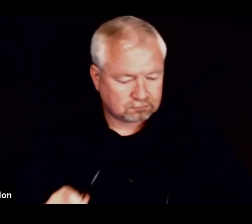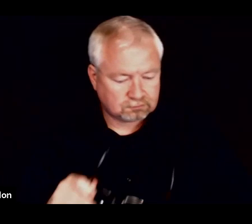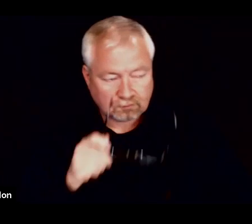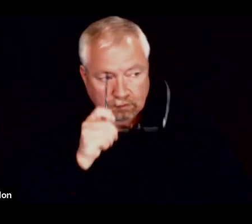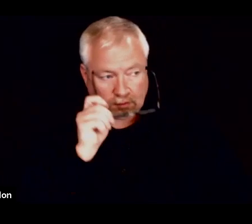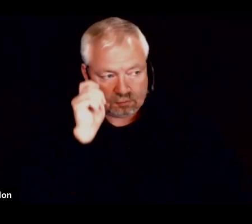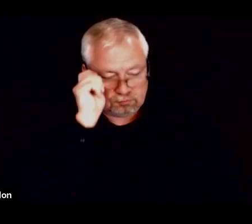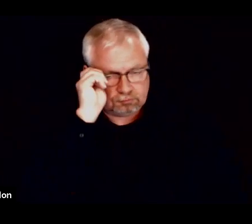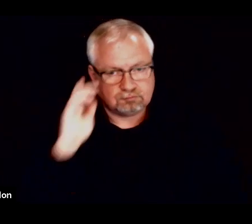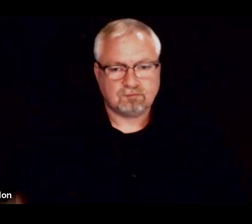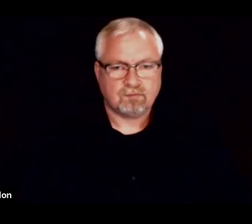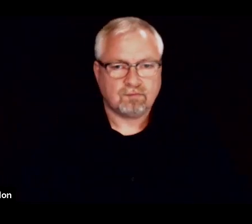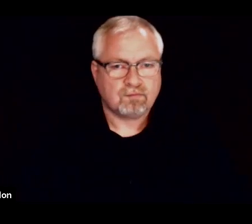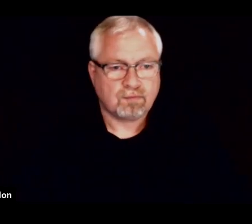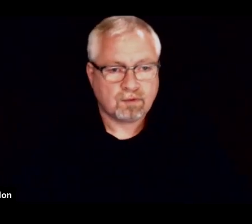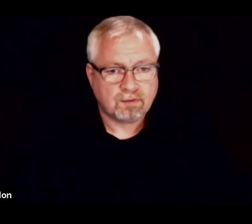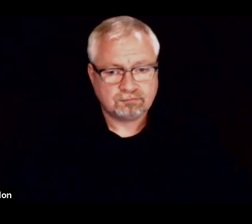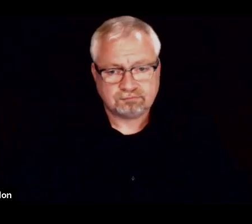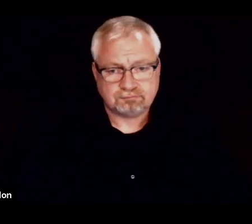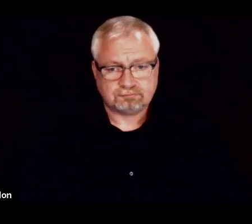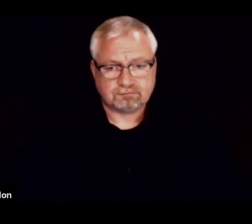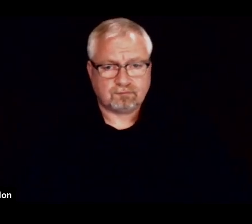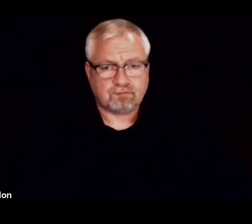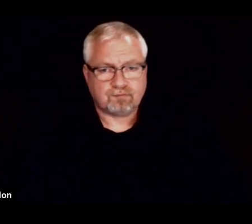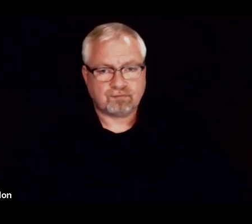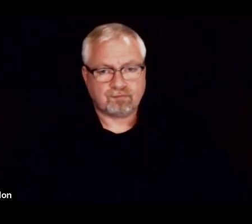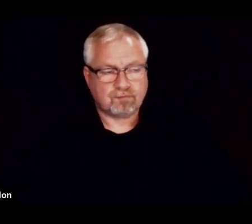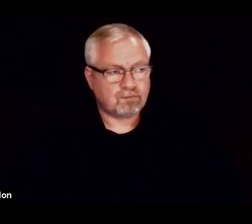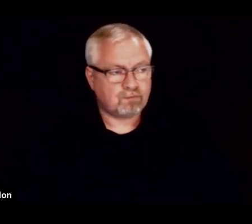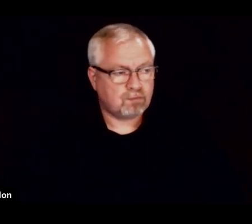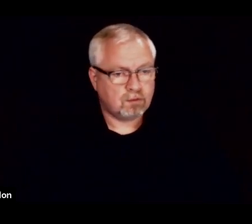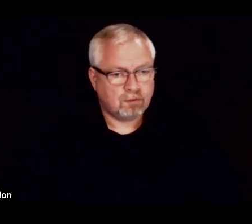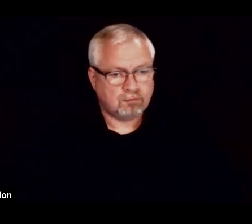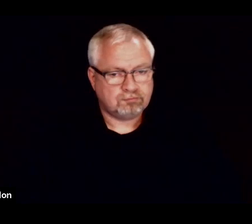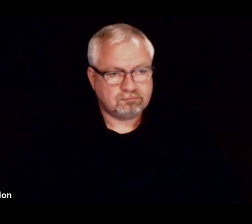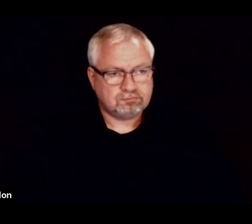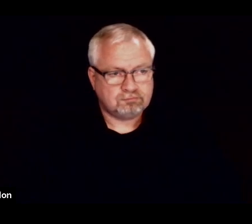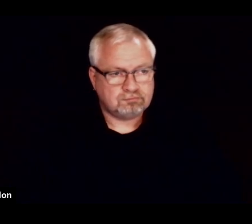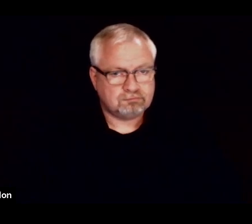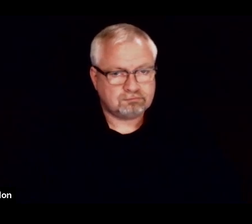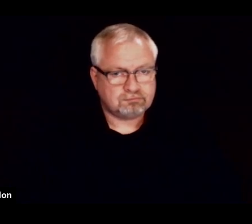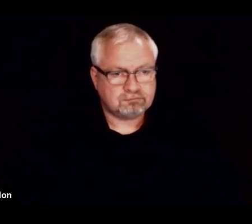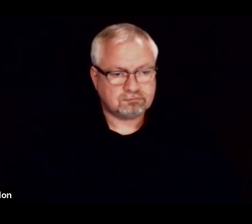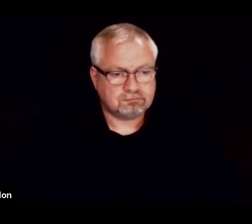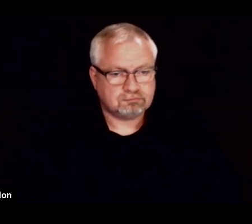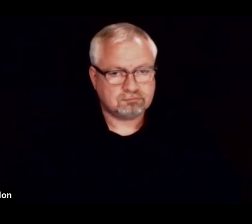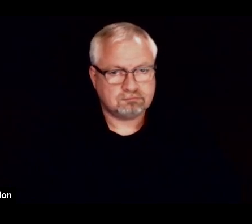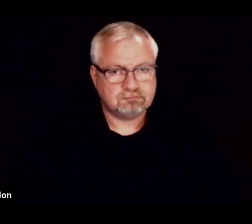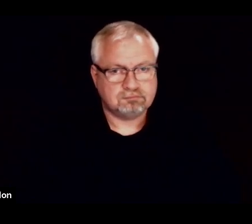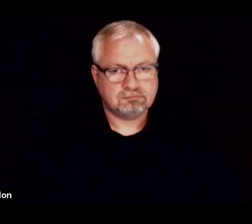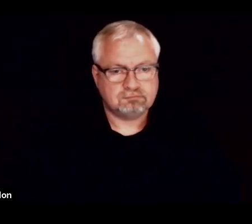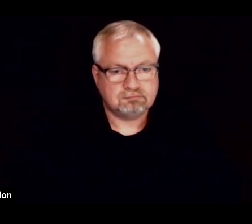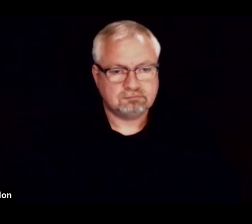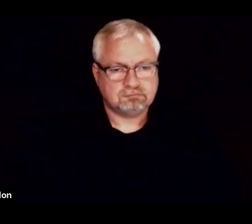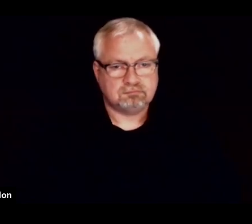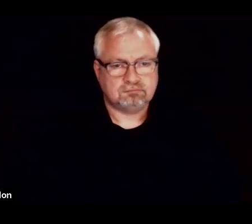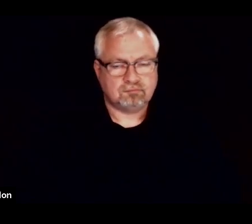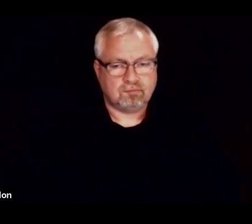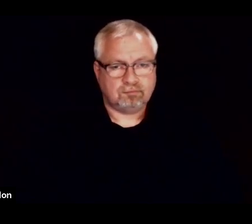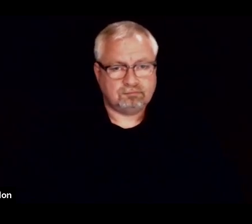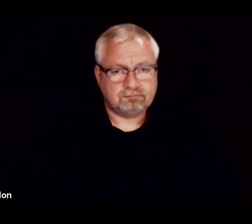Evening News and streaming on the CBS News app. Here we go! Here in Minnesota, we're proud of our accomplishments.